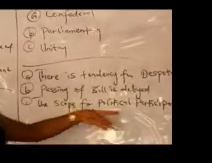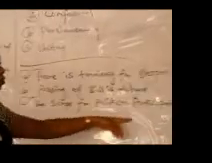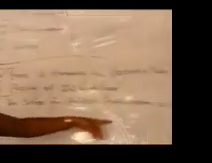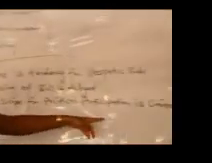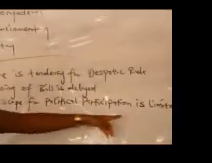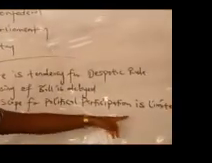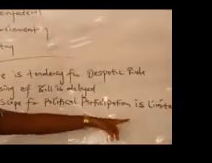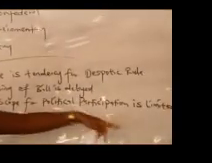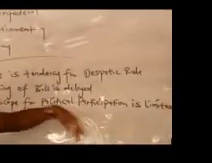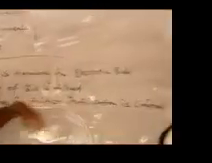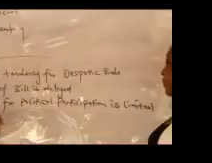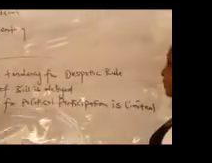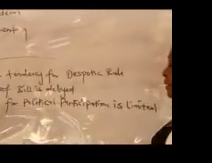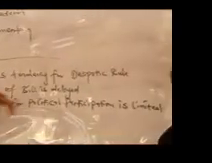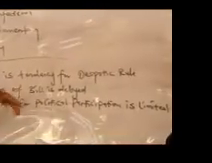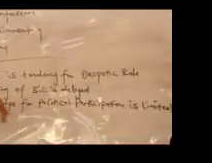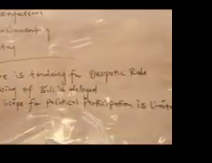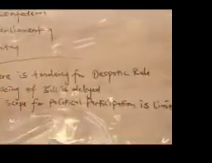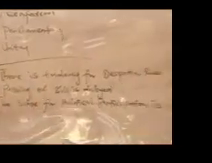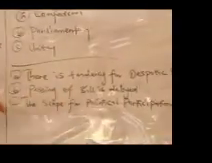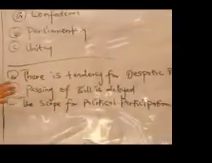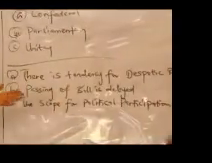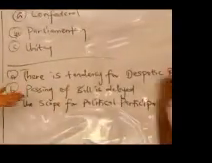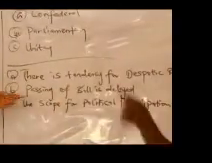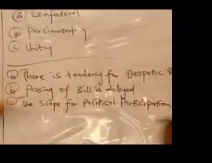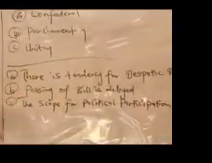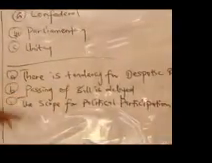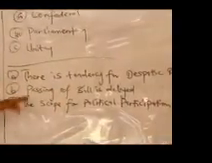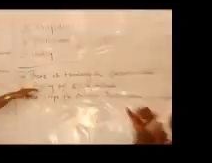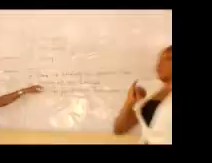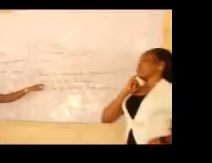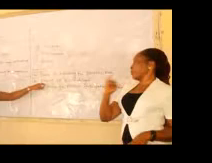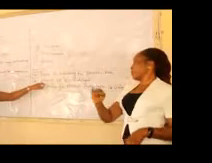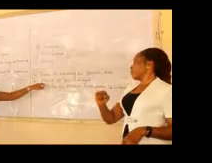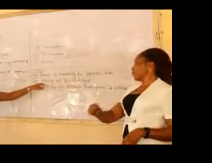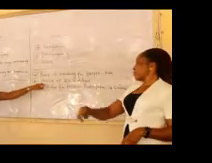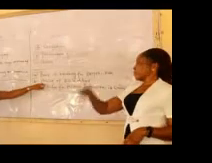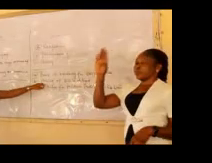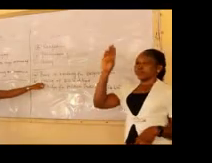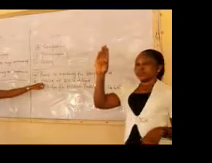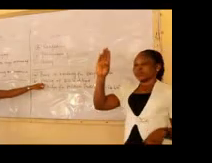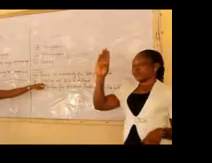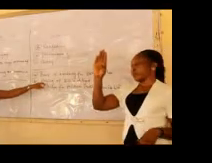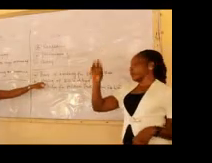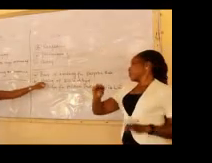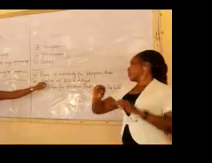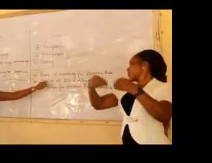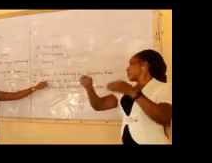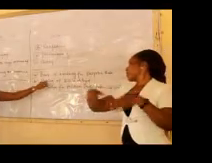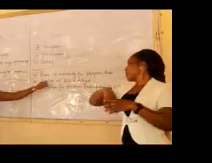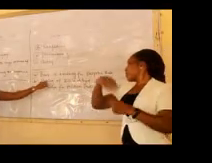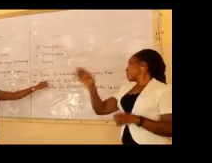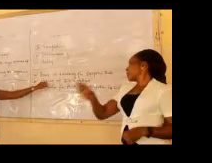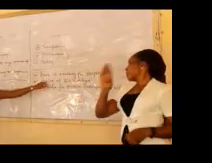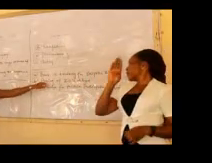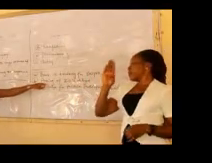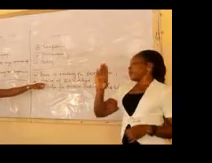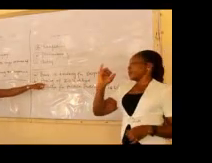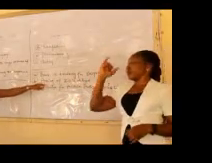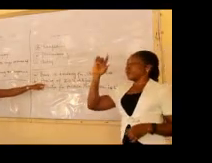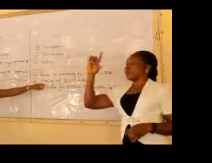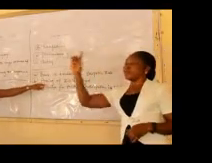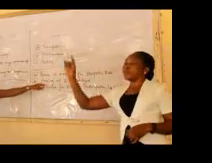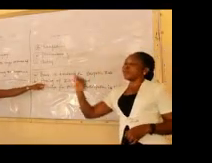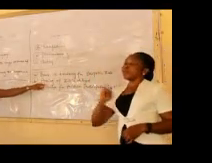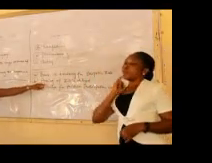political participation is what? Limited. So the answer should be what? B, passing of bill is what?